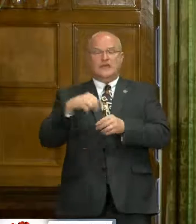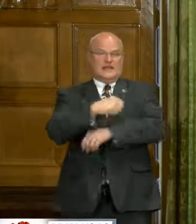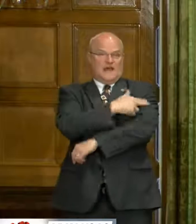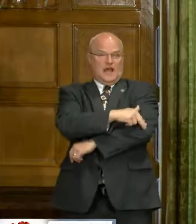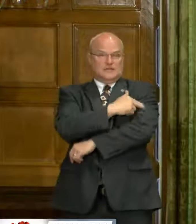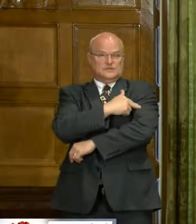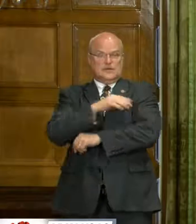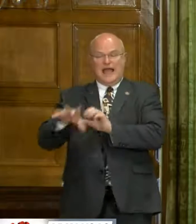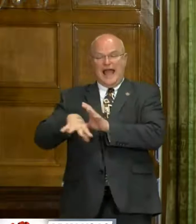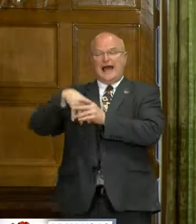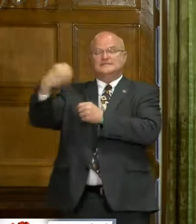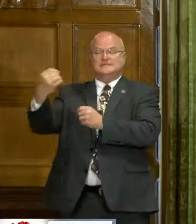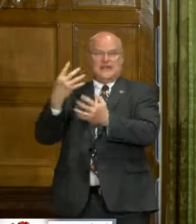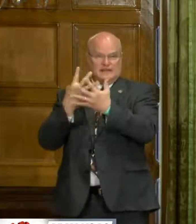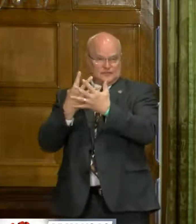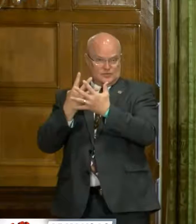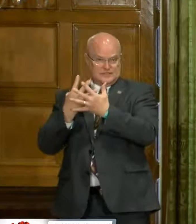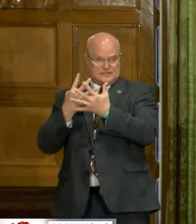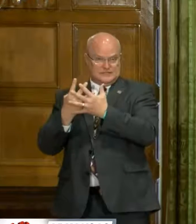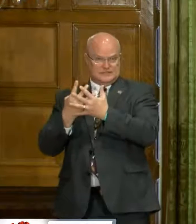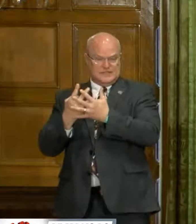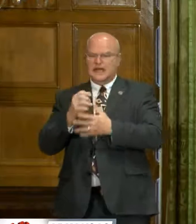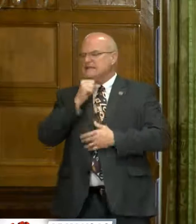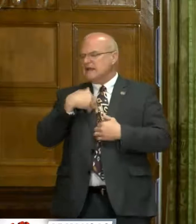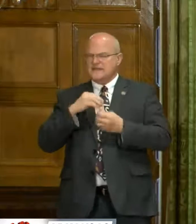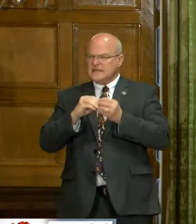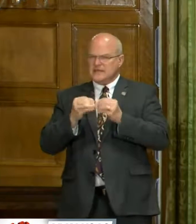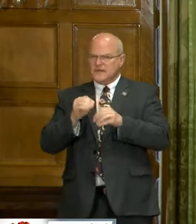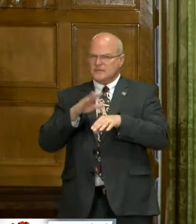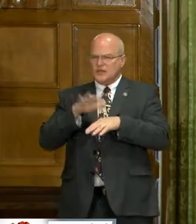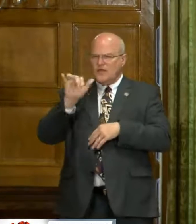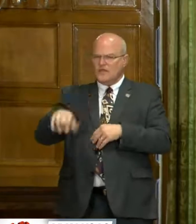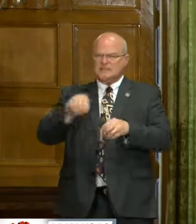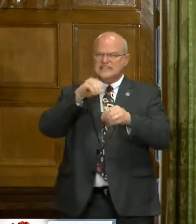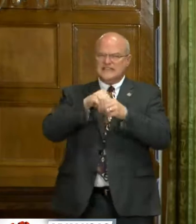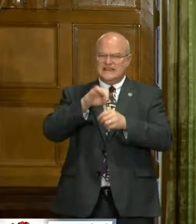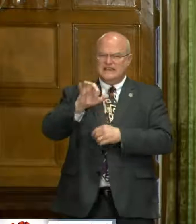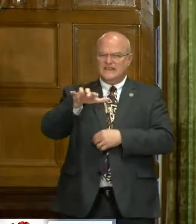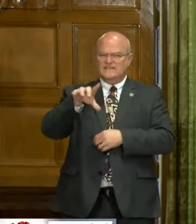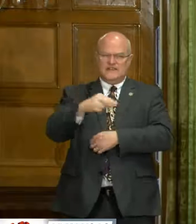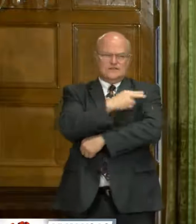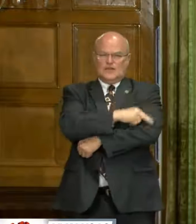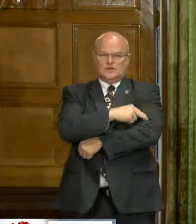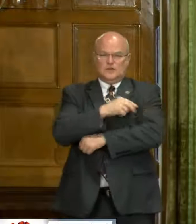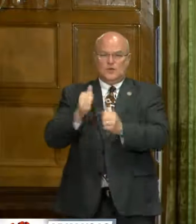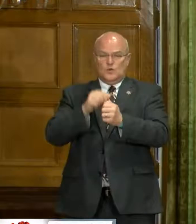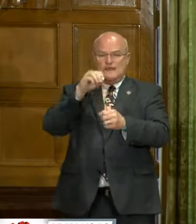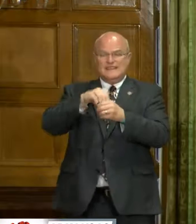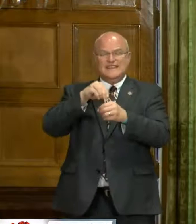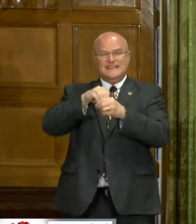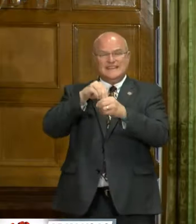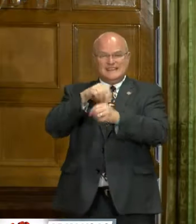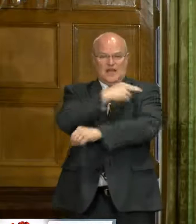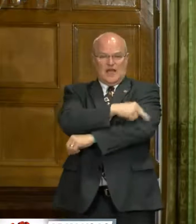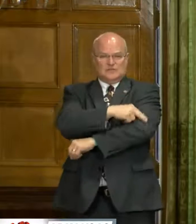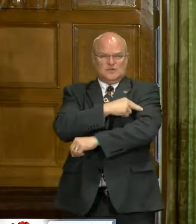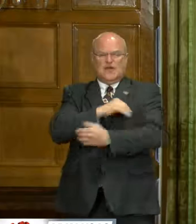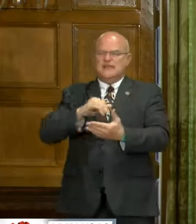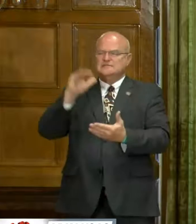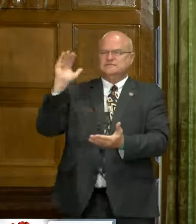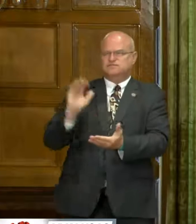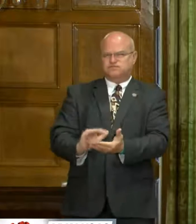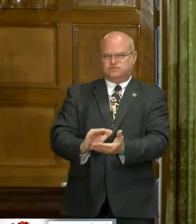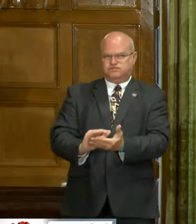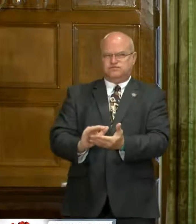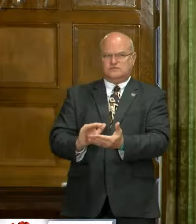who are hospitalized outside of the Cummins unit. I don't have the numbers on those who are in the field hospital within the Cummins unit. That is a low